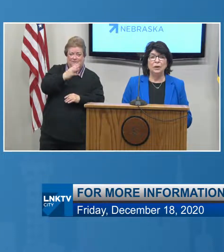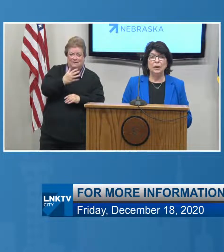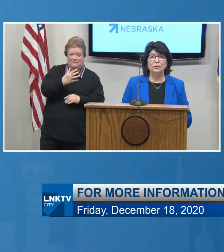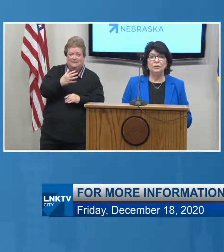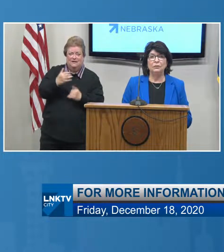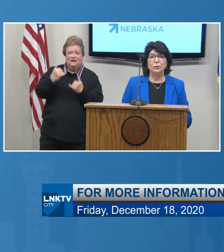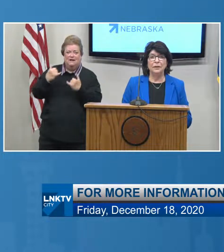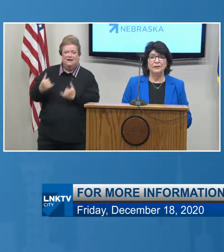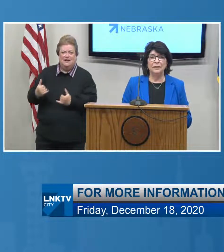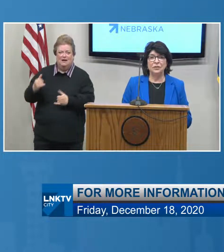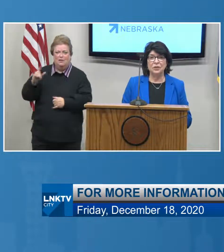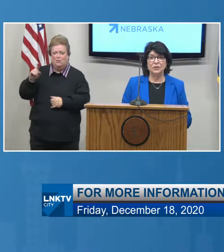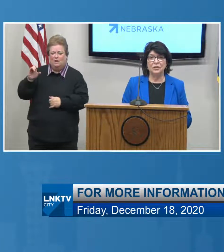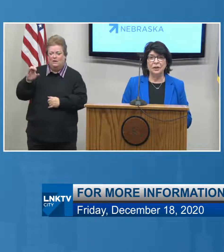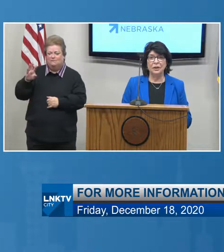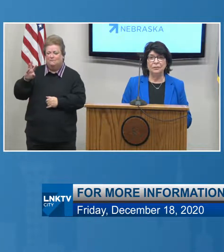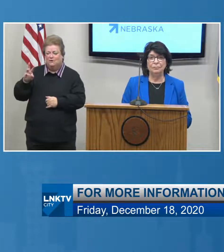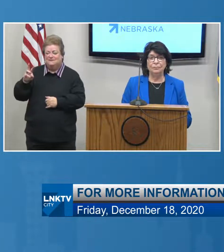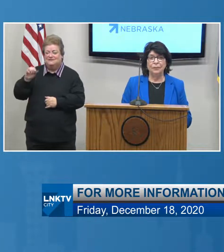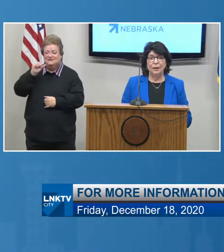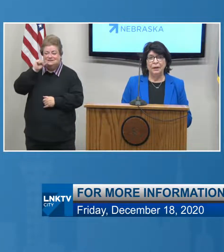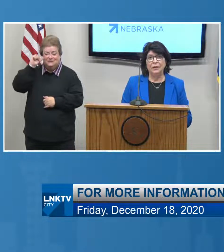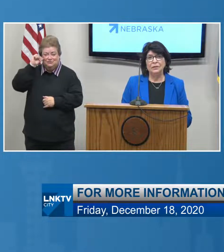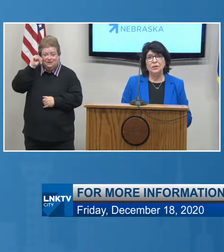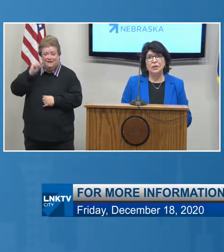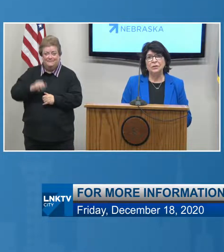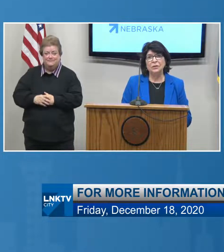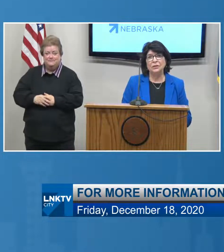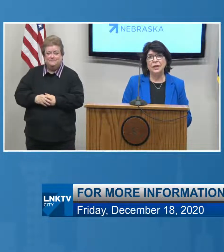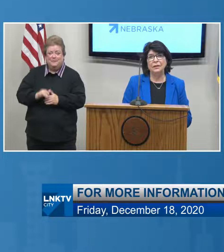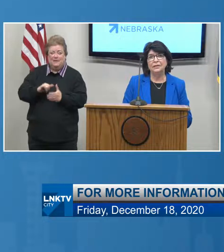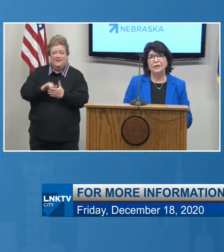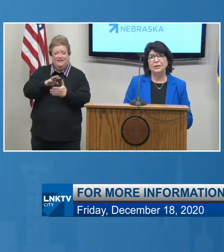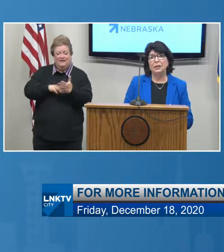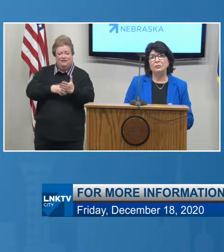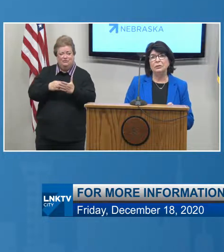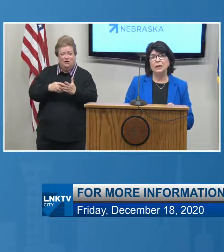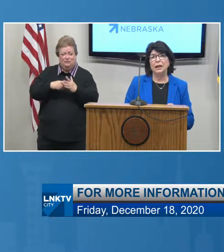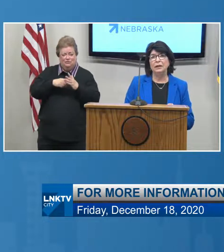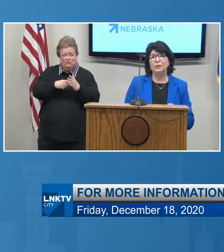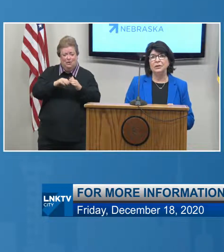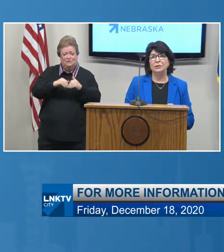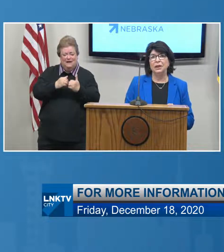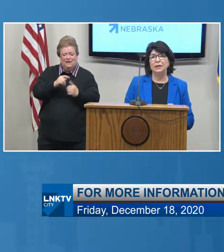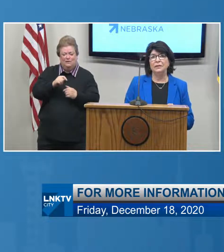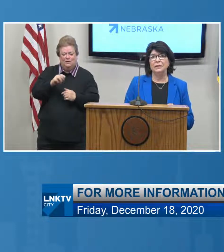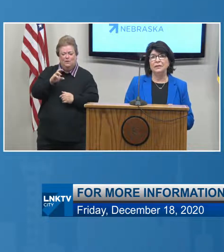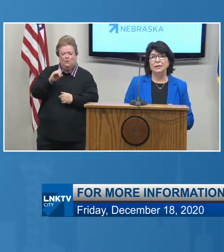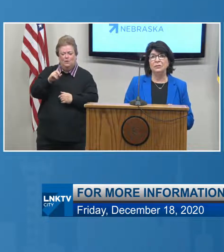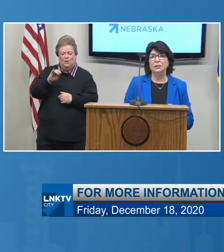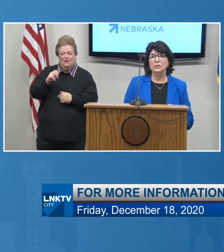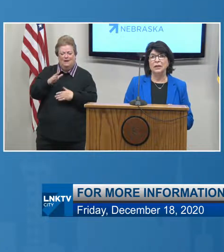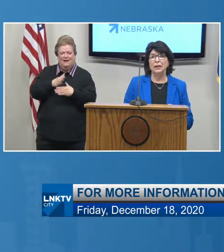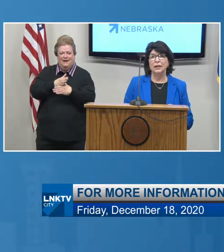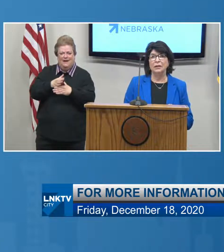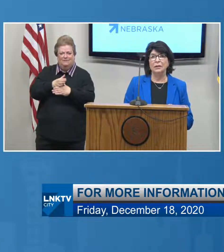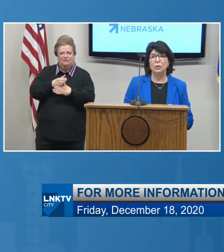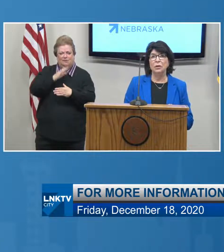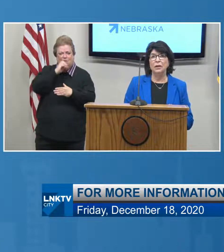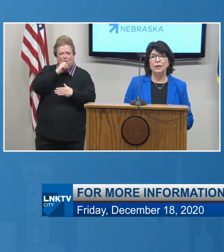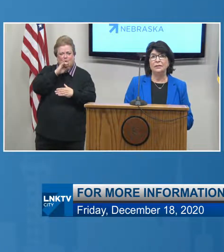to 146 yesterday. This chart shows how the 7-day rolling average of cases, the orange